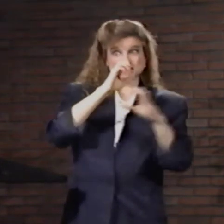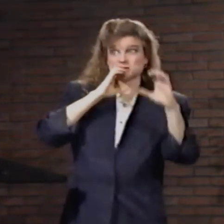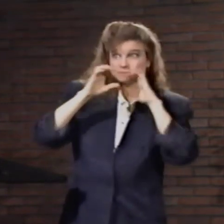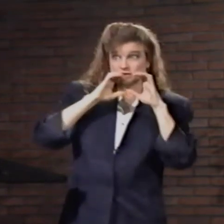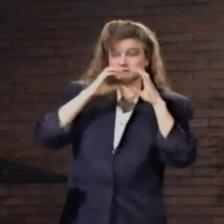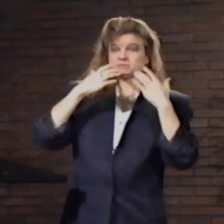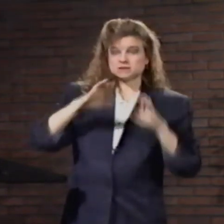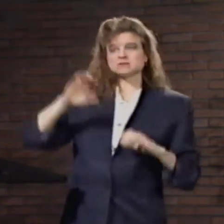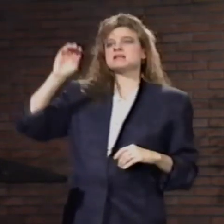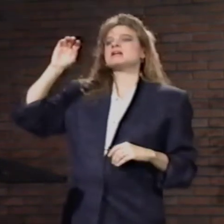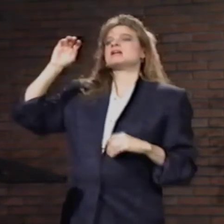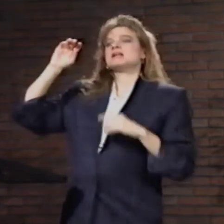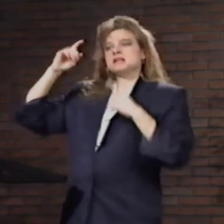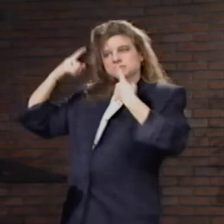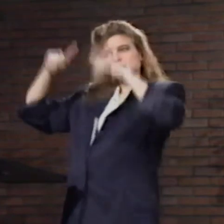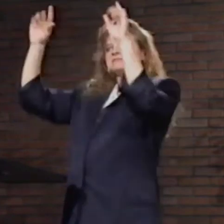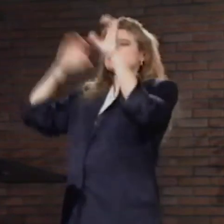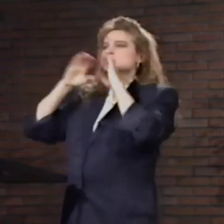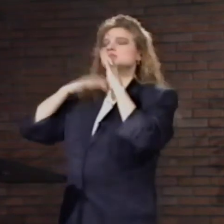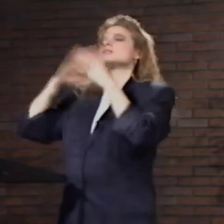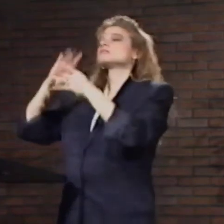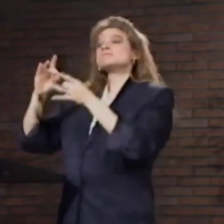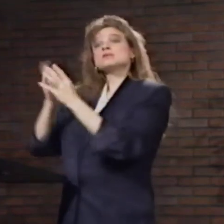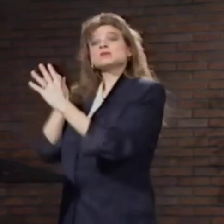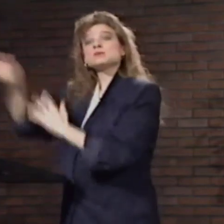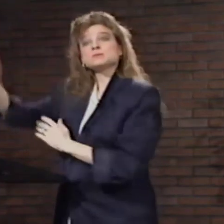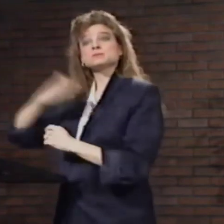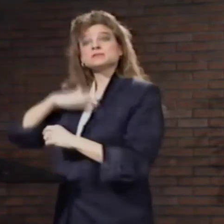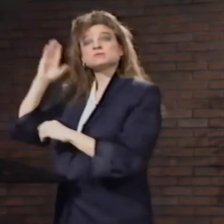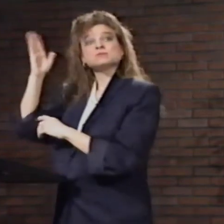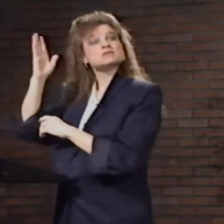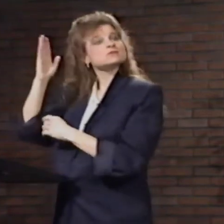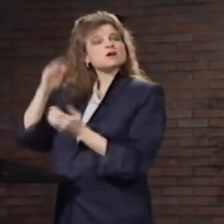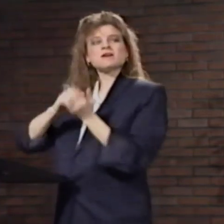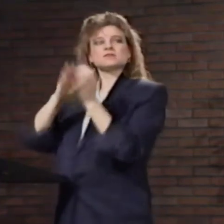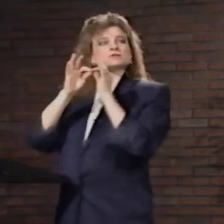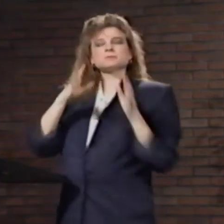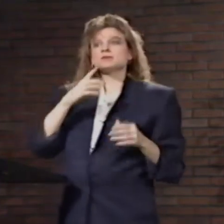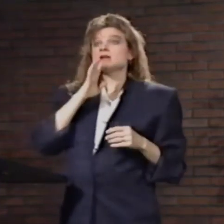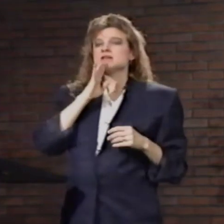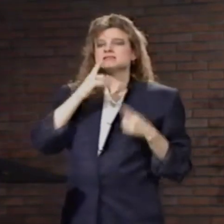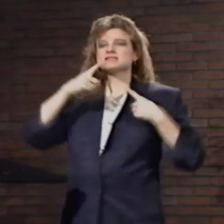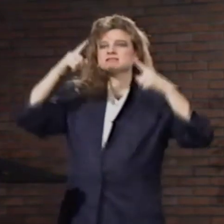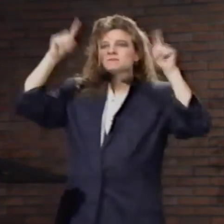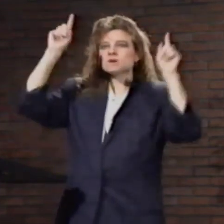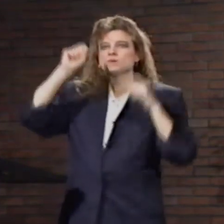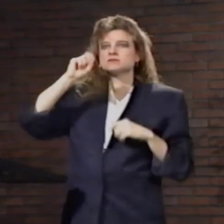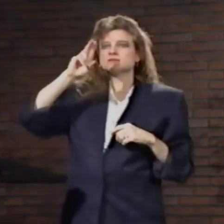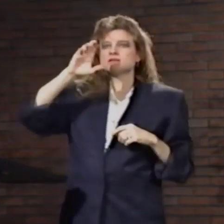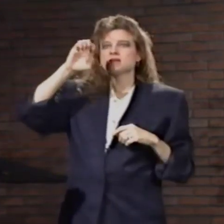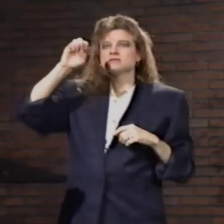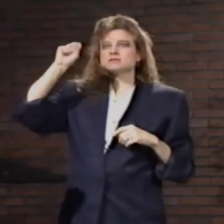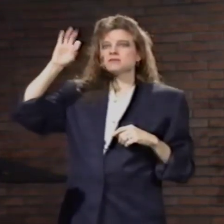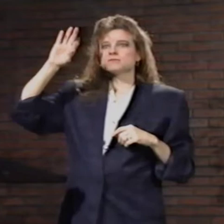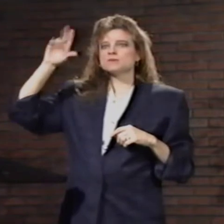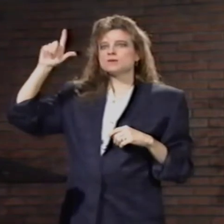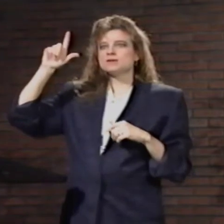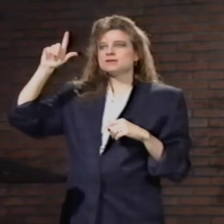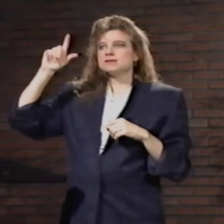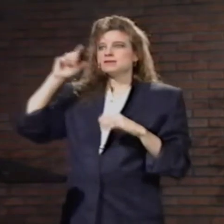other. But I use the specific term of effective. So throughout my speech, I'll use the sign that can also